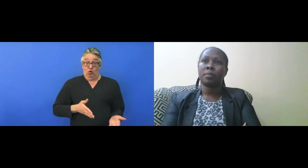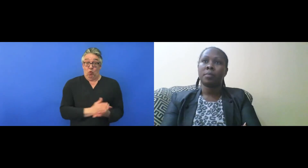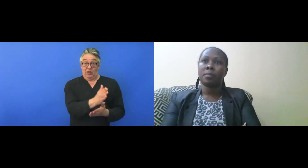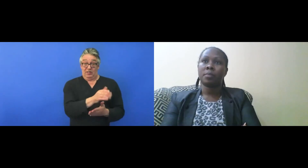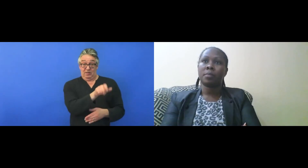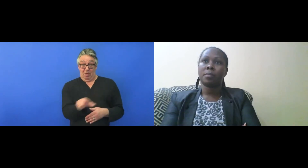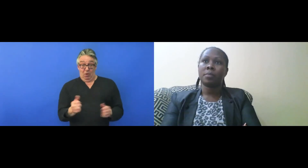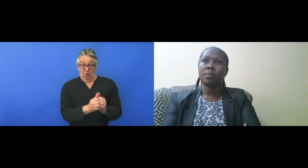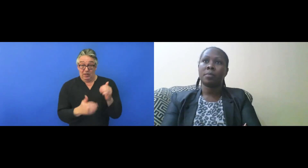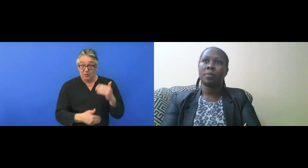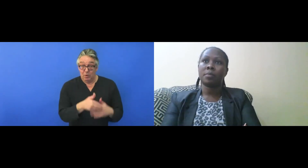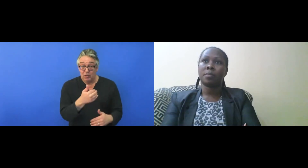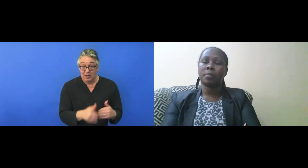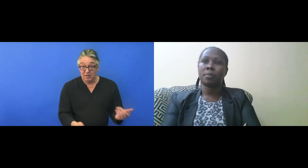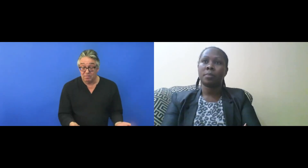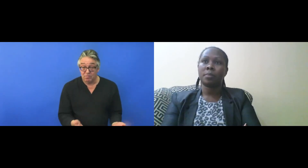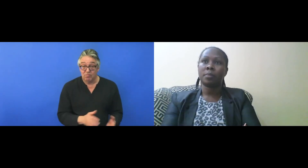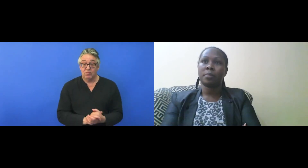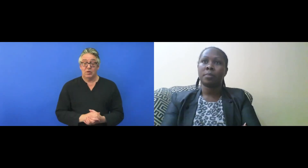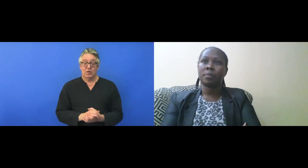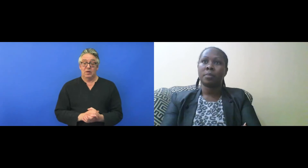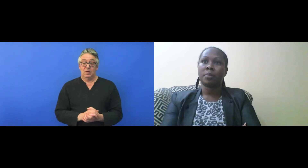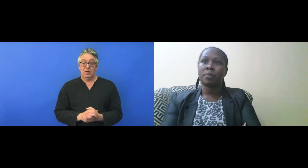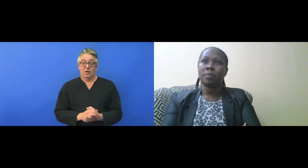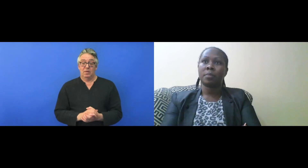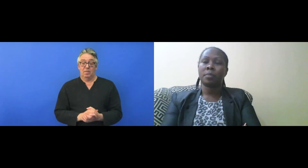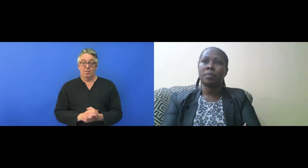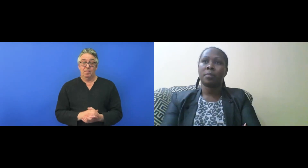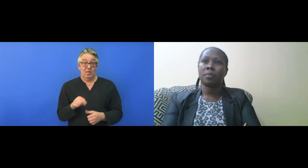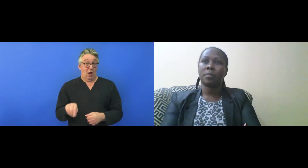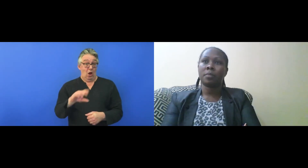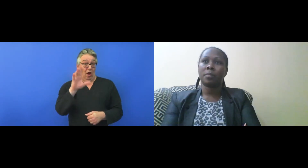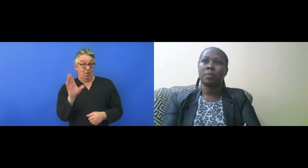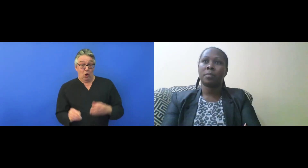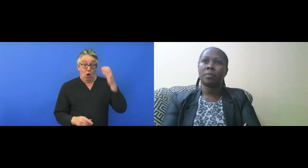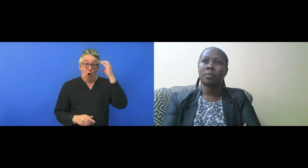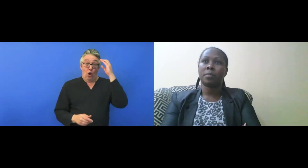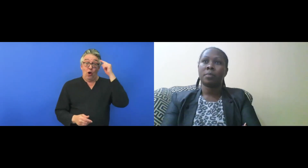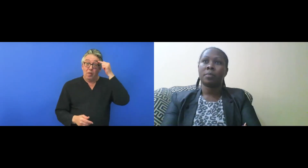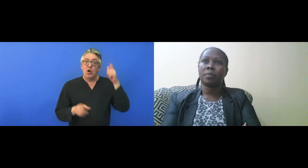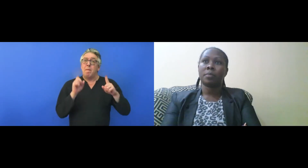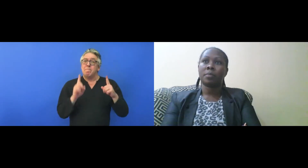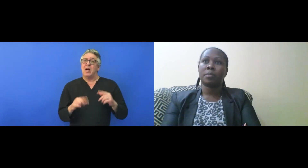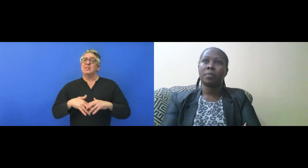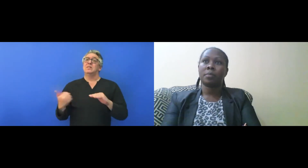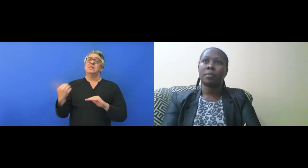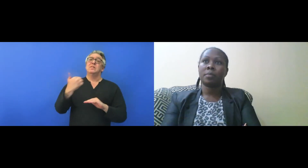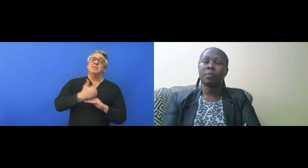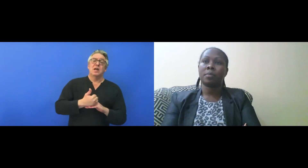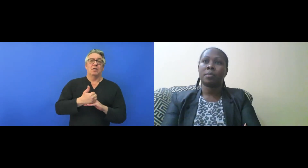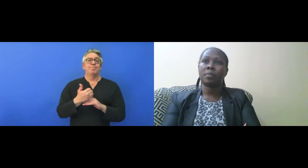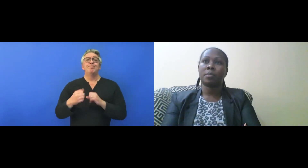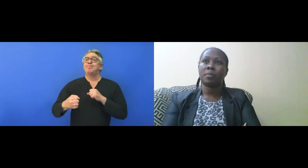also, just they need to raise public awareness raising, because we need to change